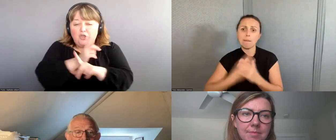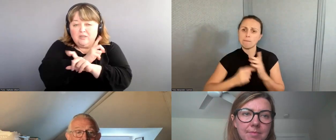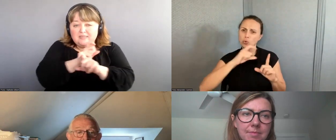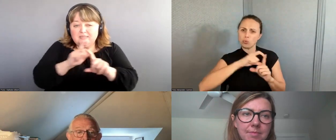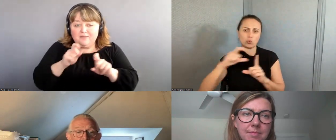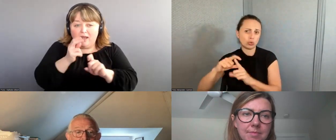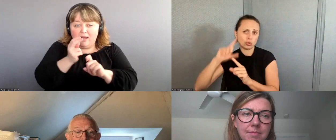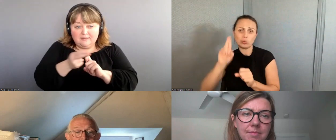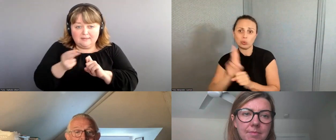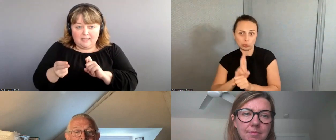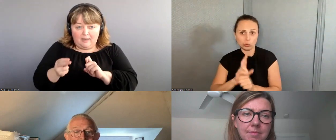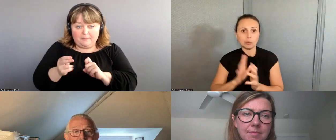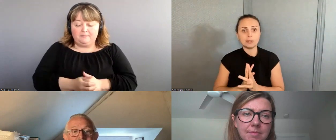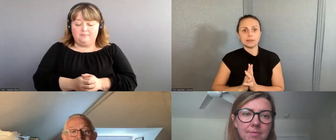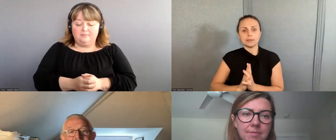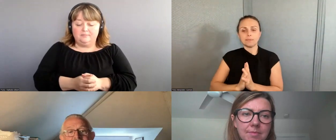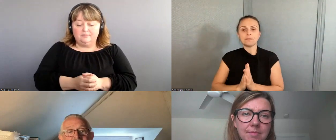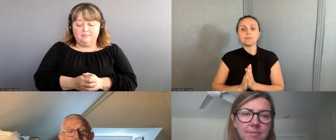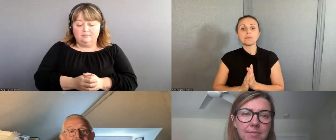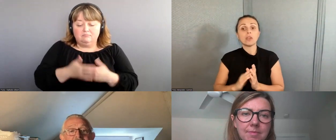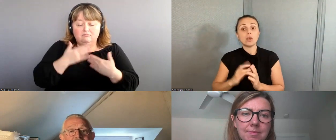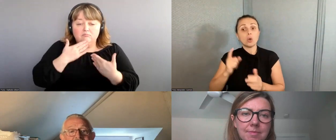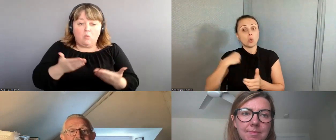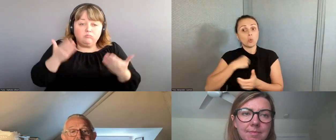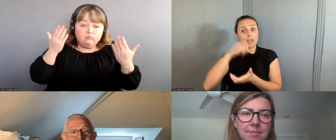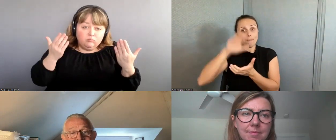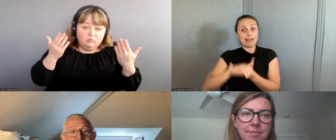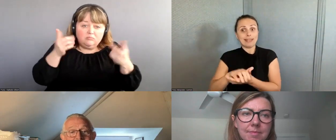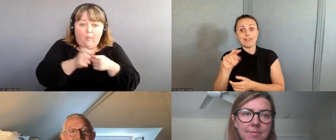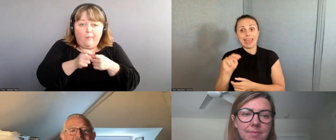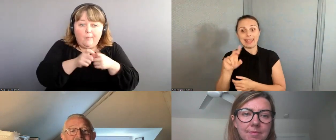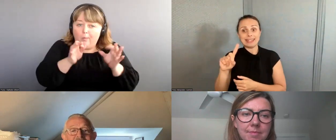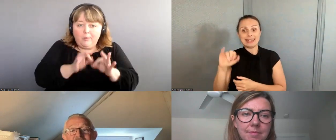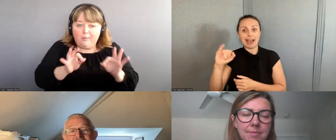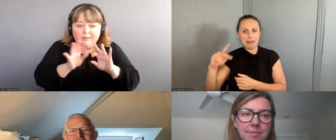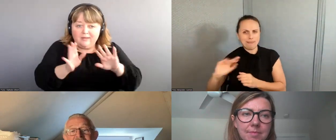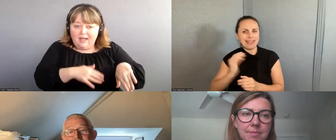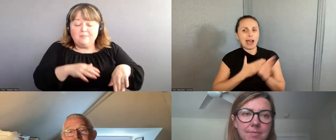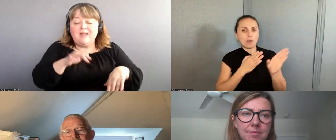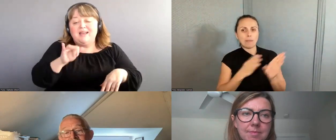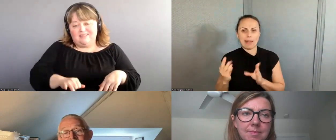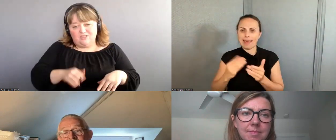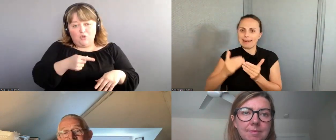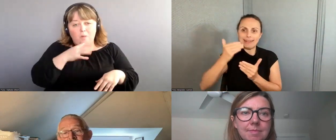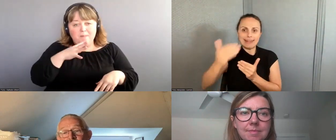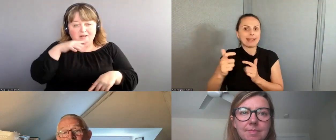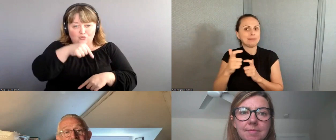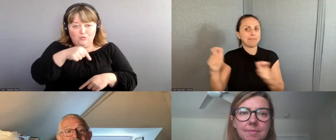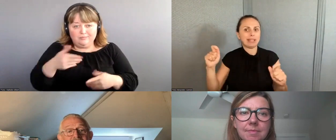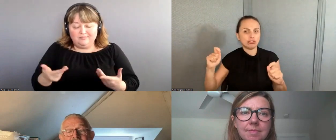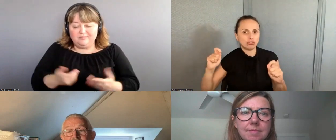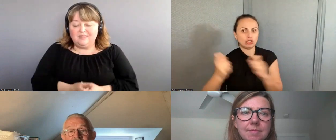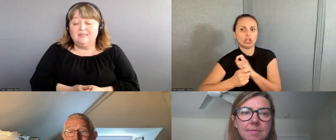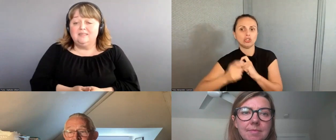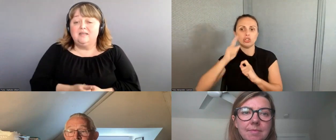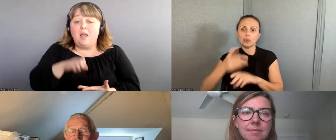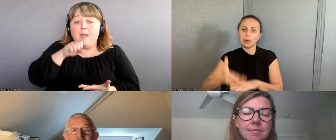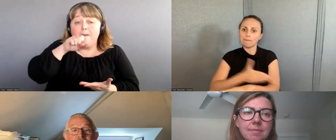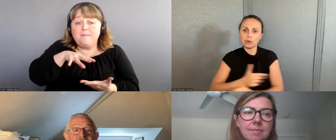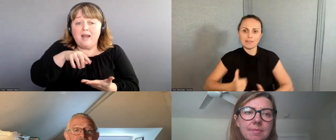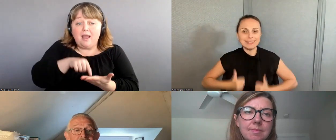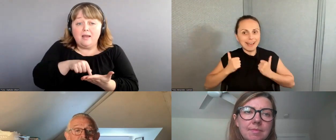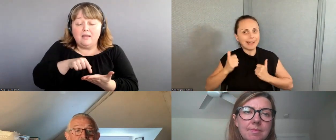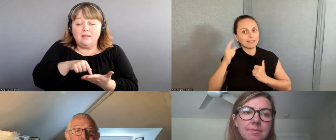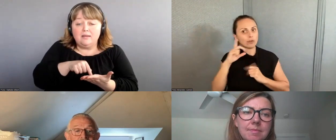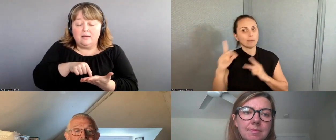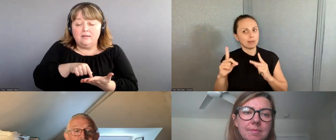used. We believe the NDIP, which is our plan, is the next big challenge to improve lives in the disability